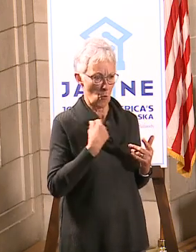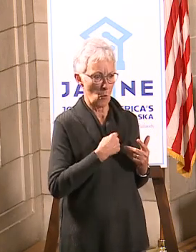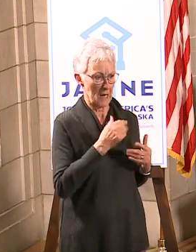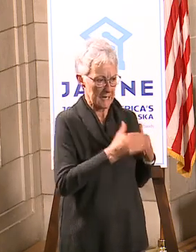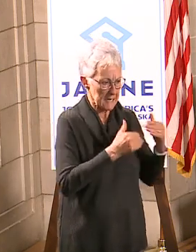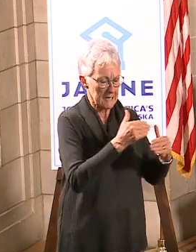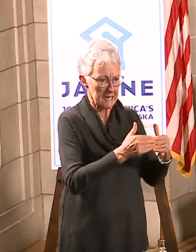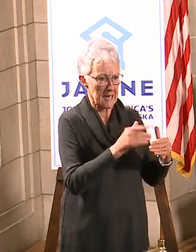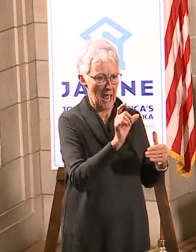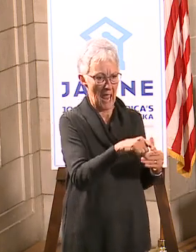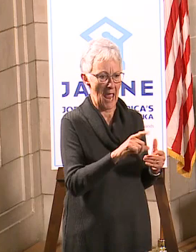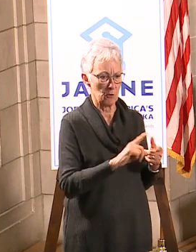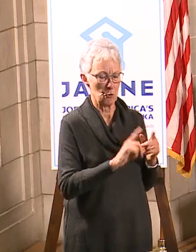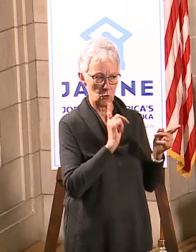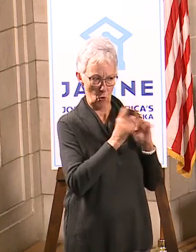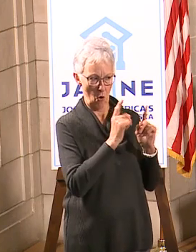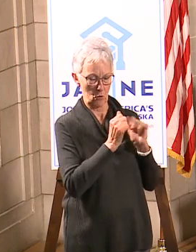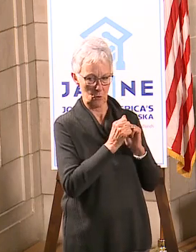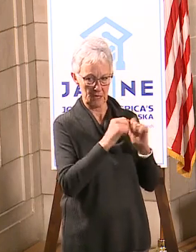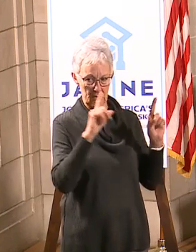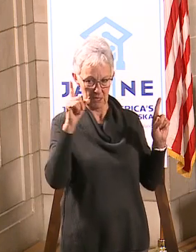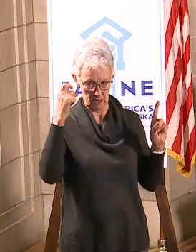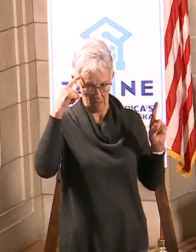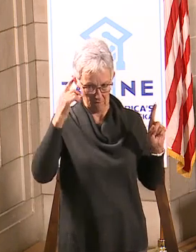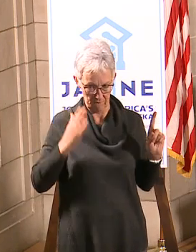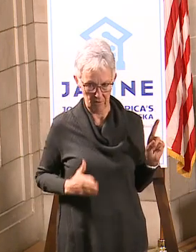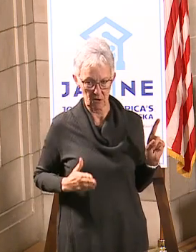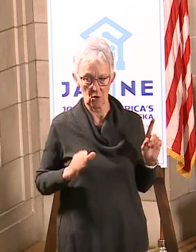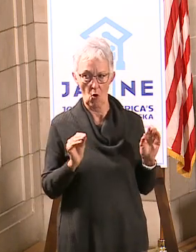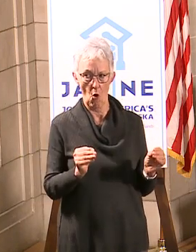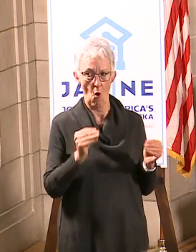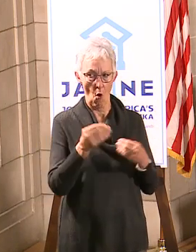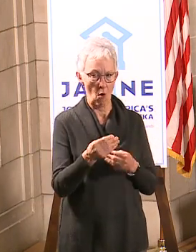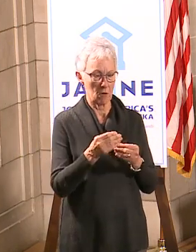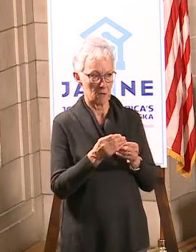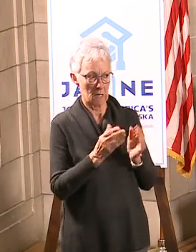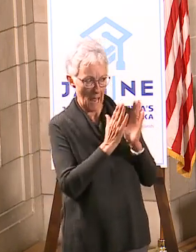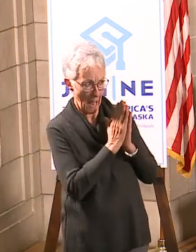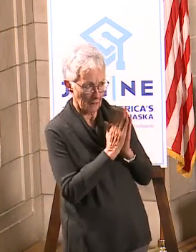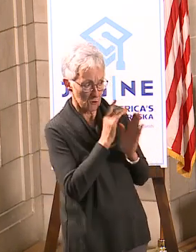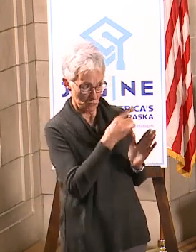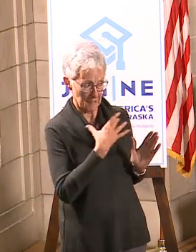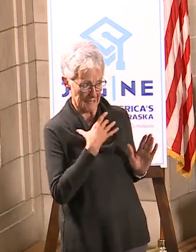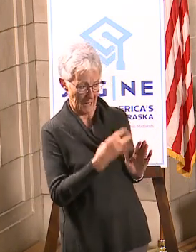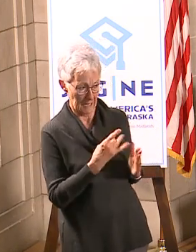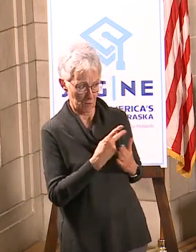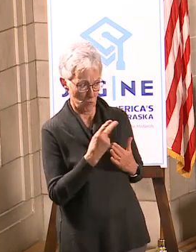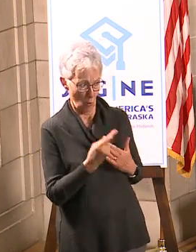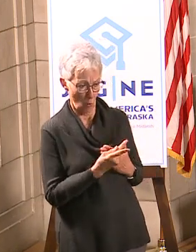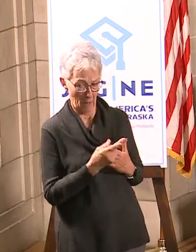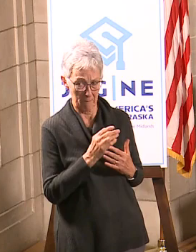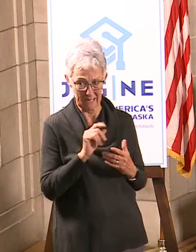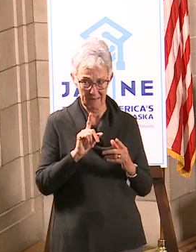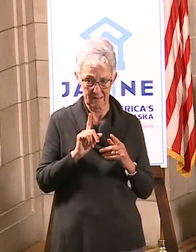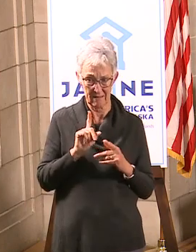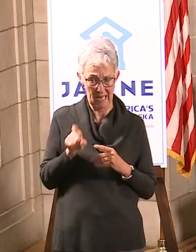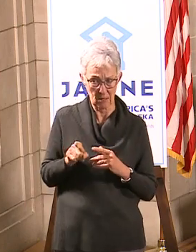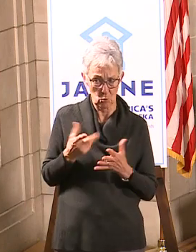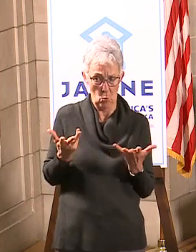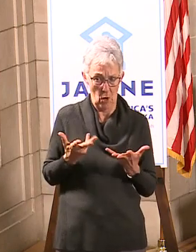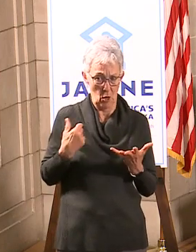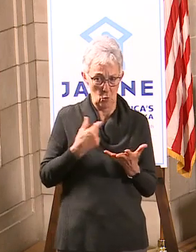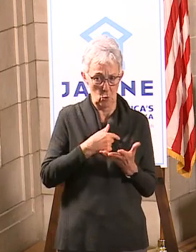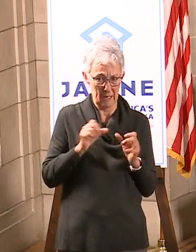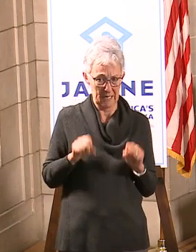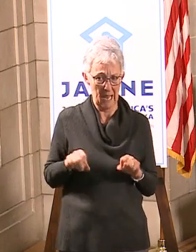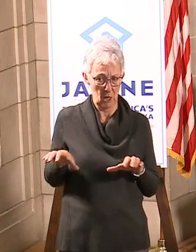we had some conversations with the governor's office, asking us, they liked the program too, and asked what we could do. So we jumped in with some